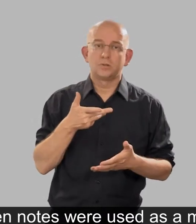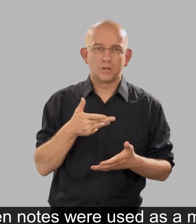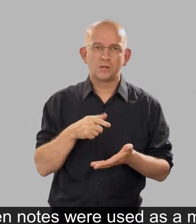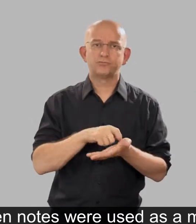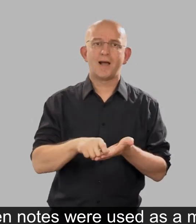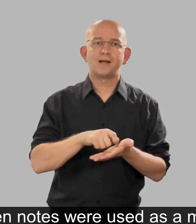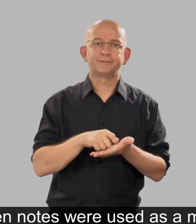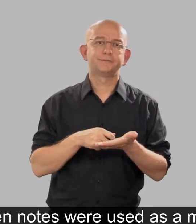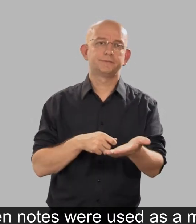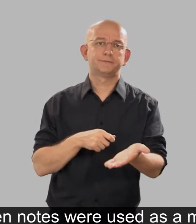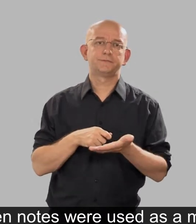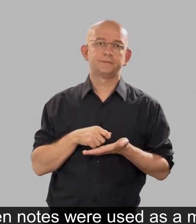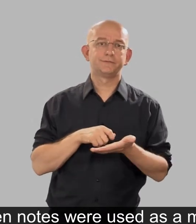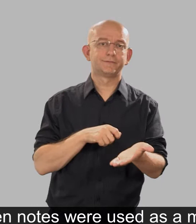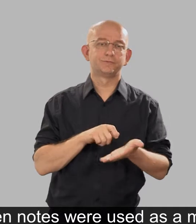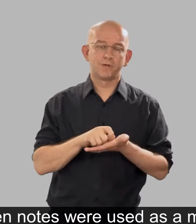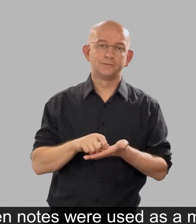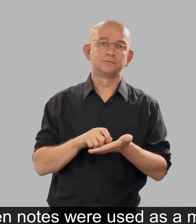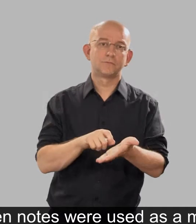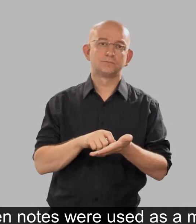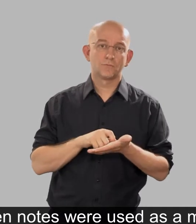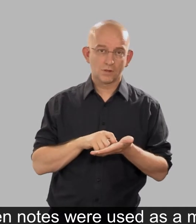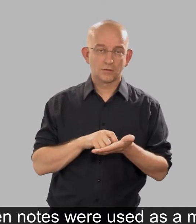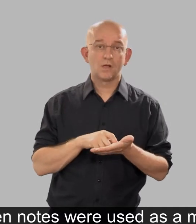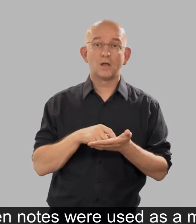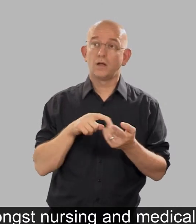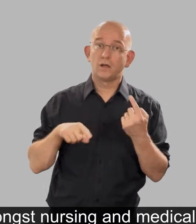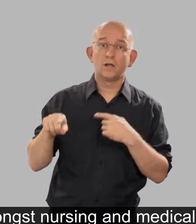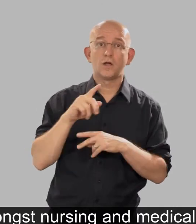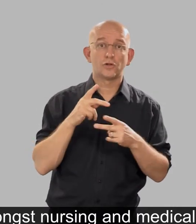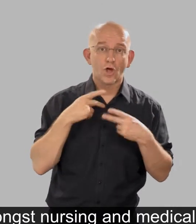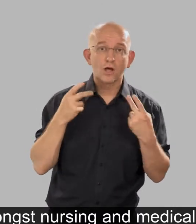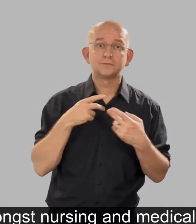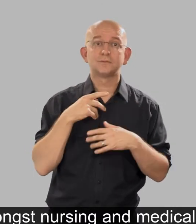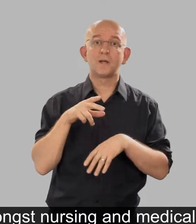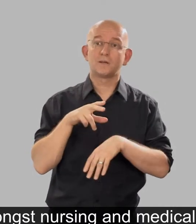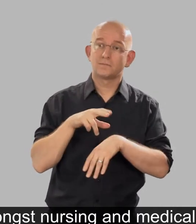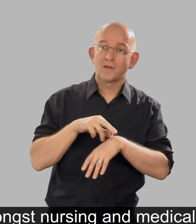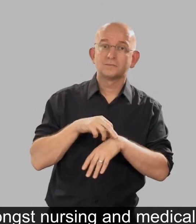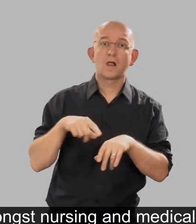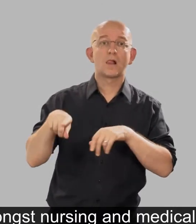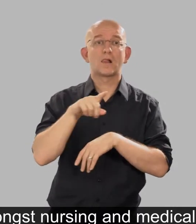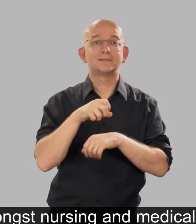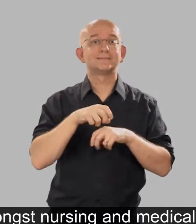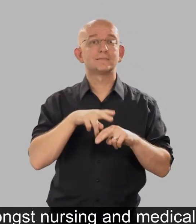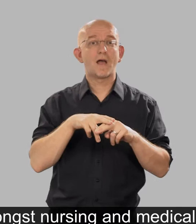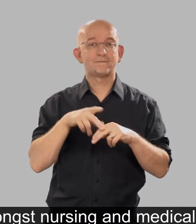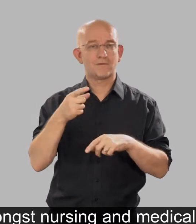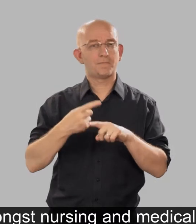Written notes were used as a method of communication at reception. Among nursing and medical staff